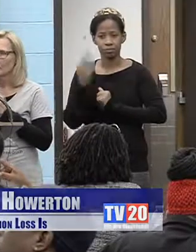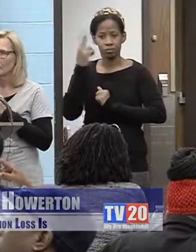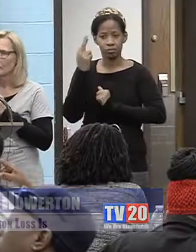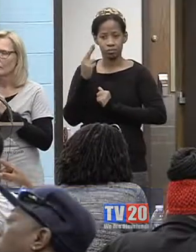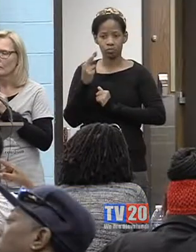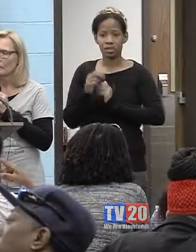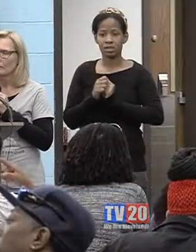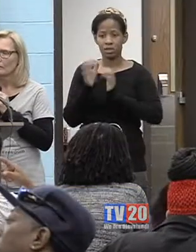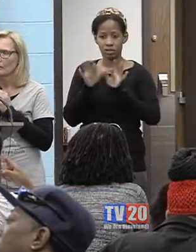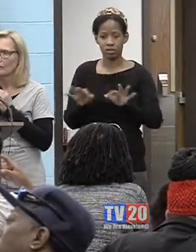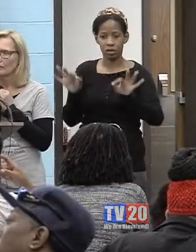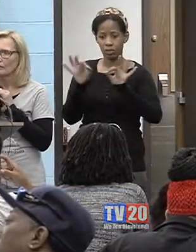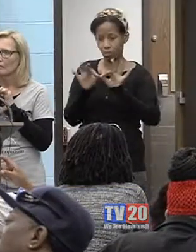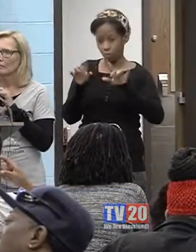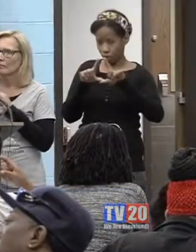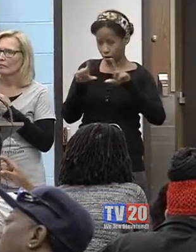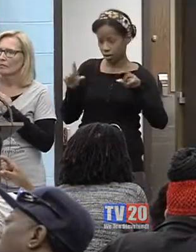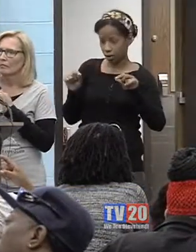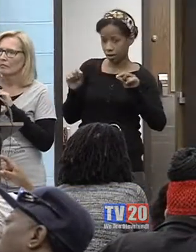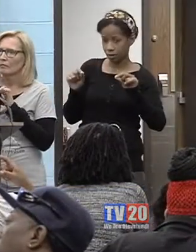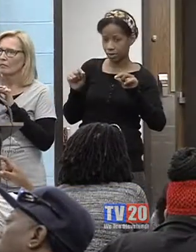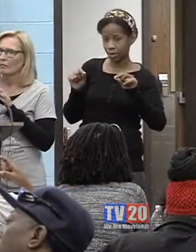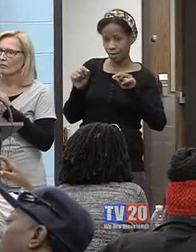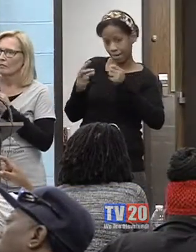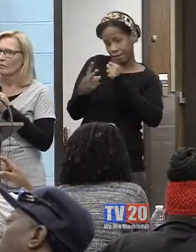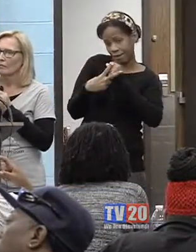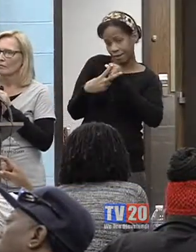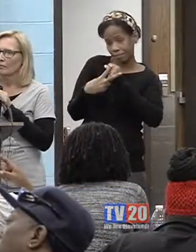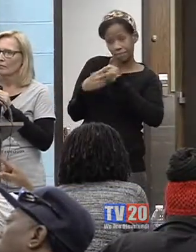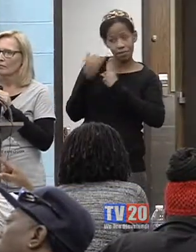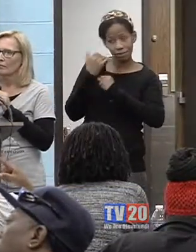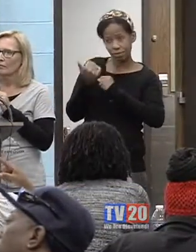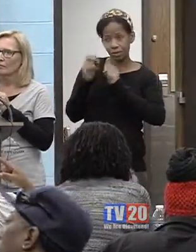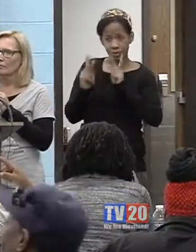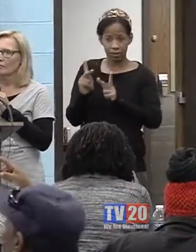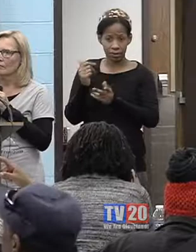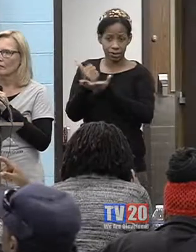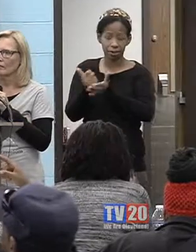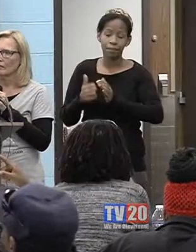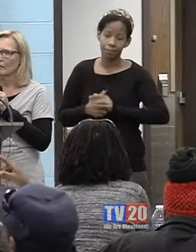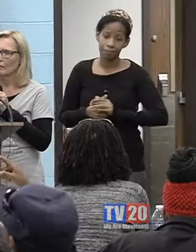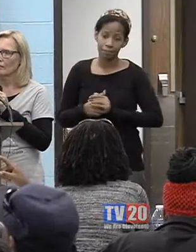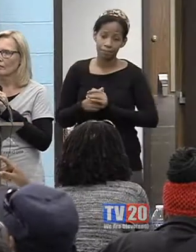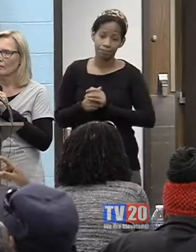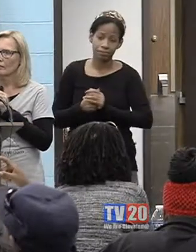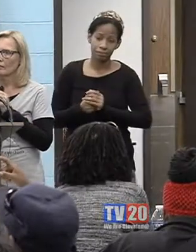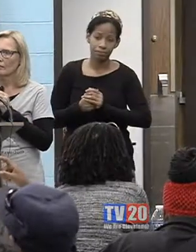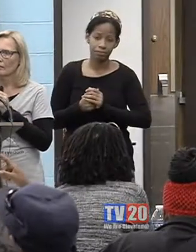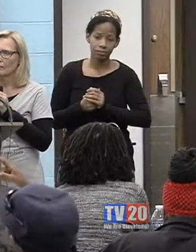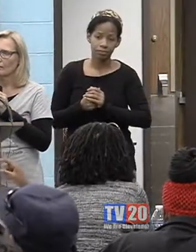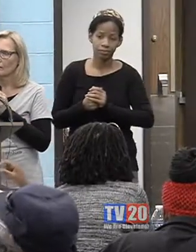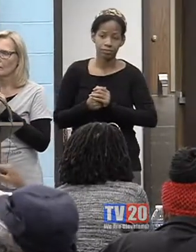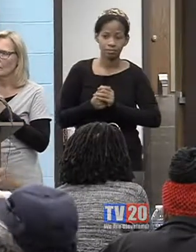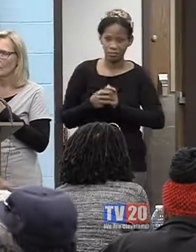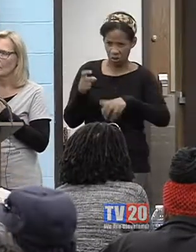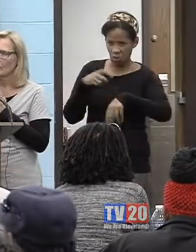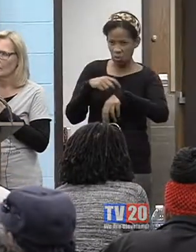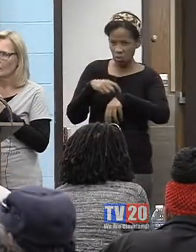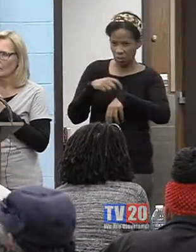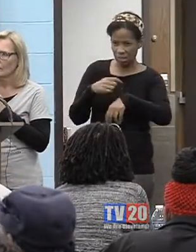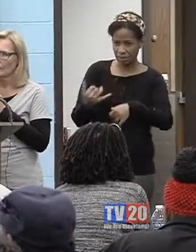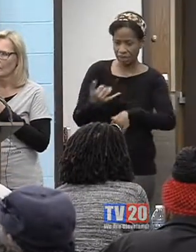there's a lifesaver on those cards, referral cards, and they're in a box out on the table, is because we give